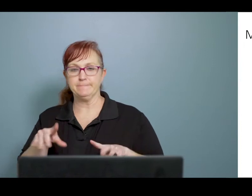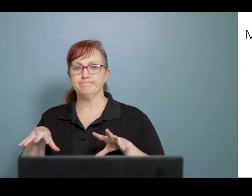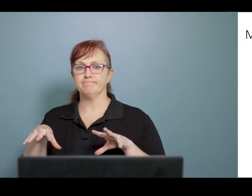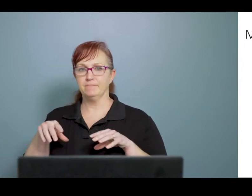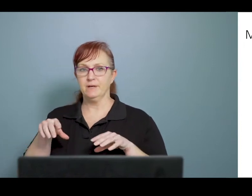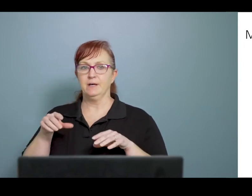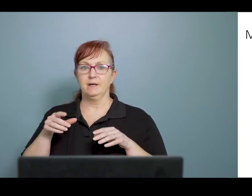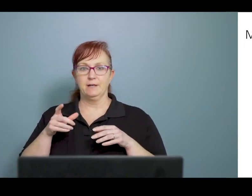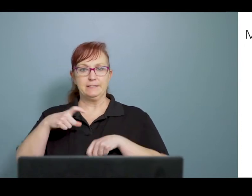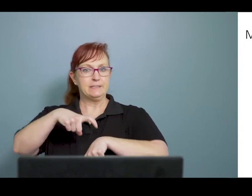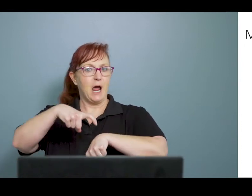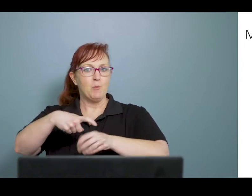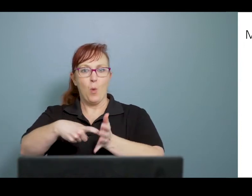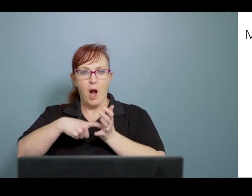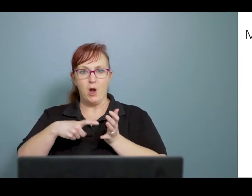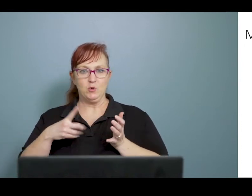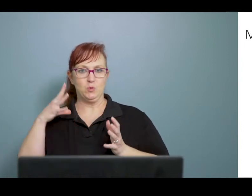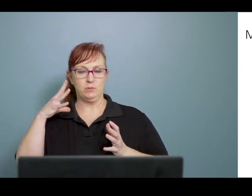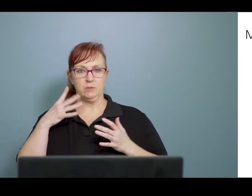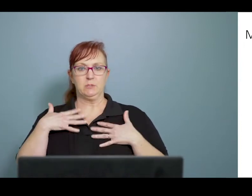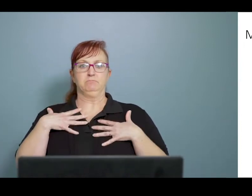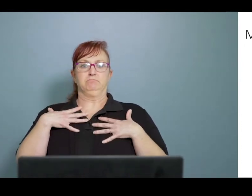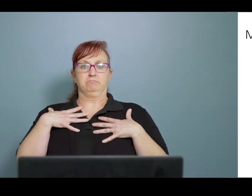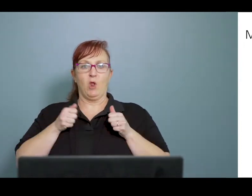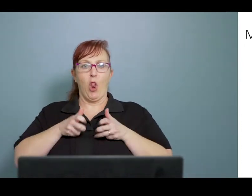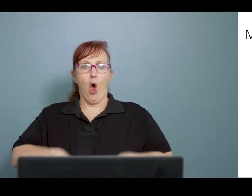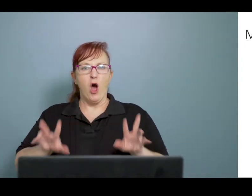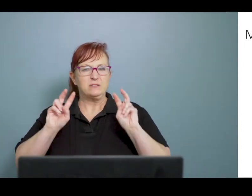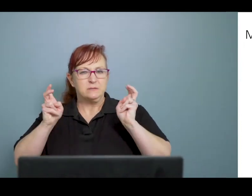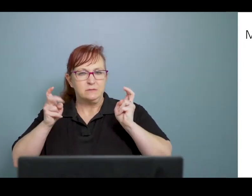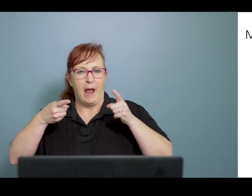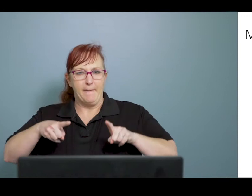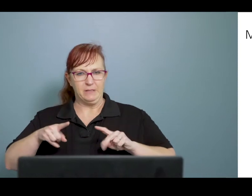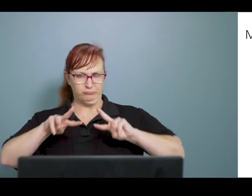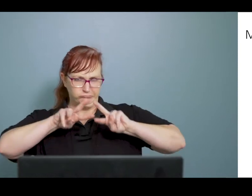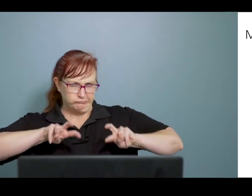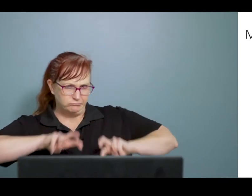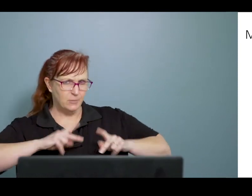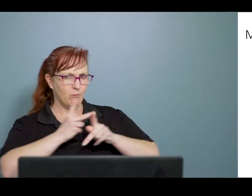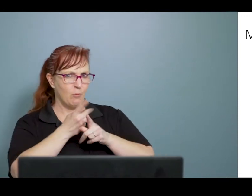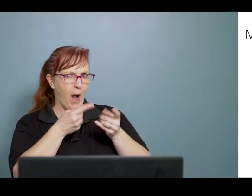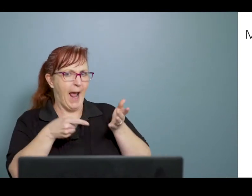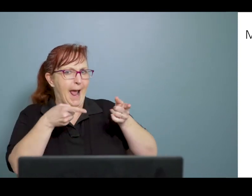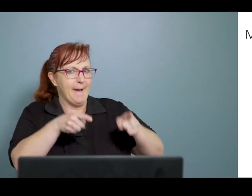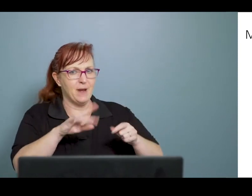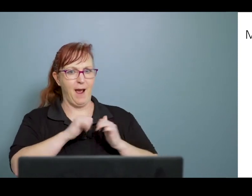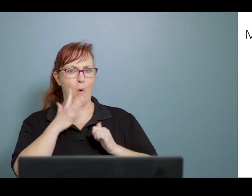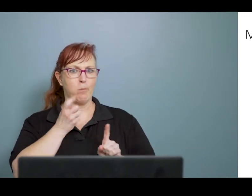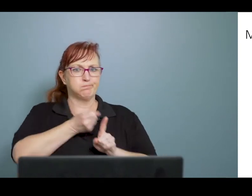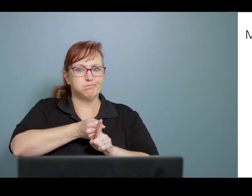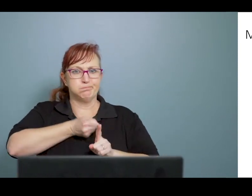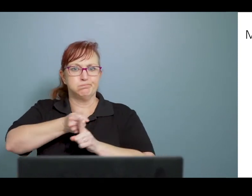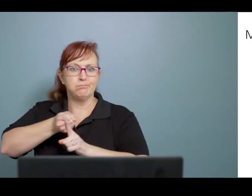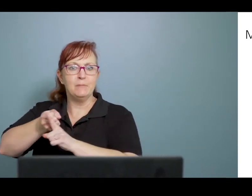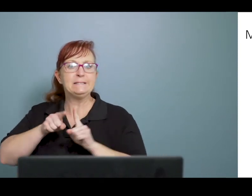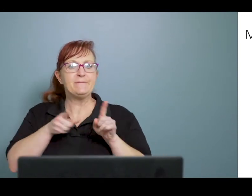the loss that we've experienced, to identify what changes have happened and how it's impacted different areas of our life. Have we